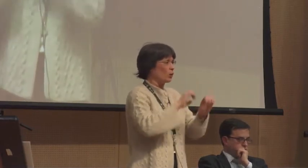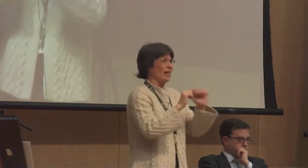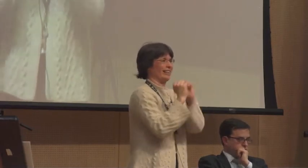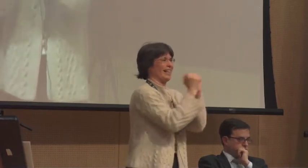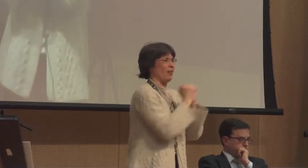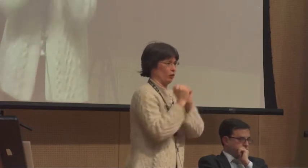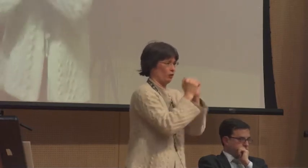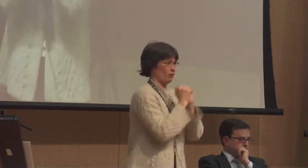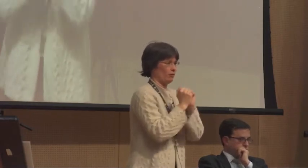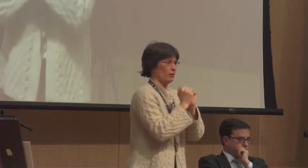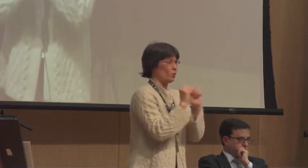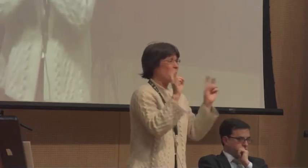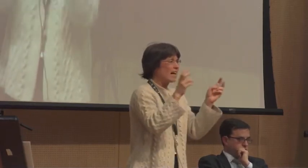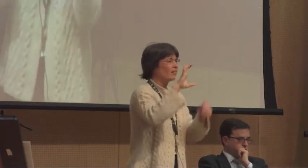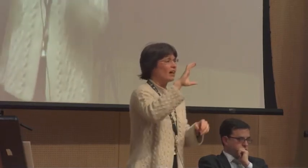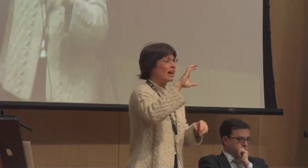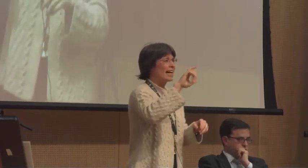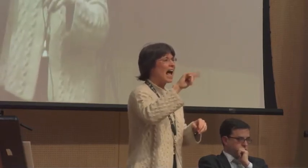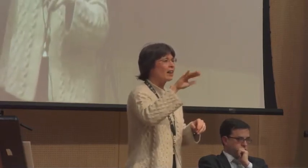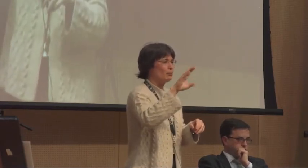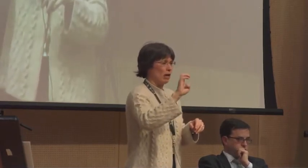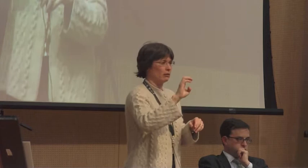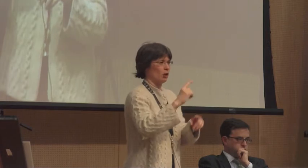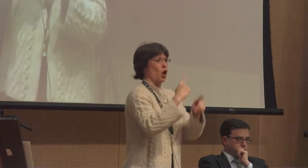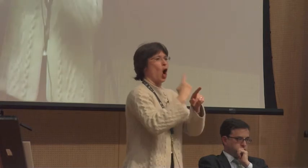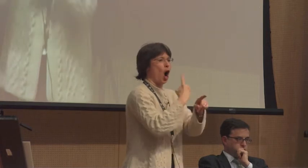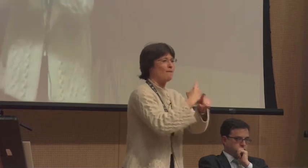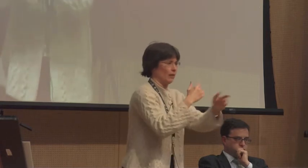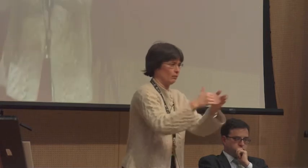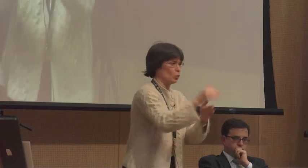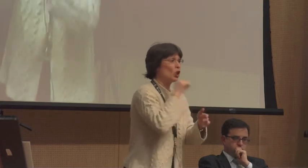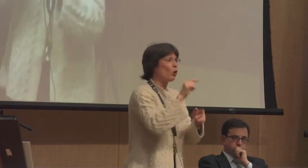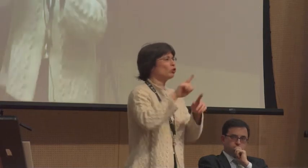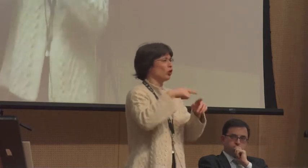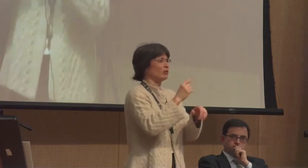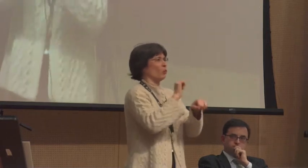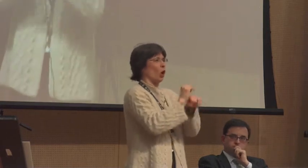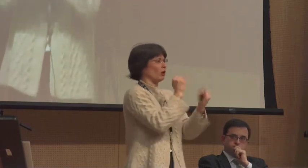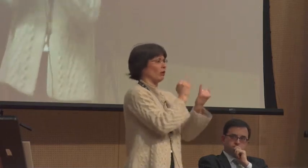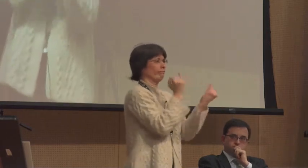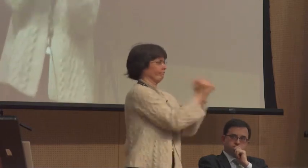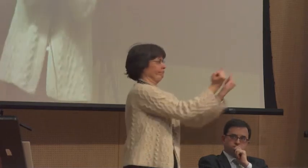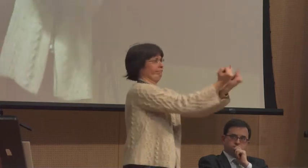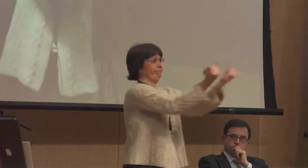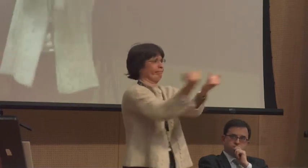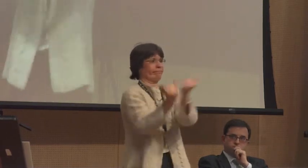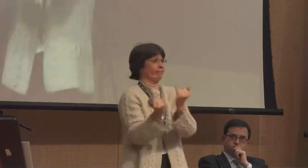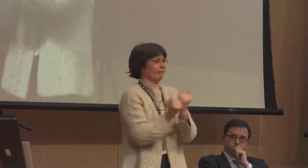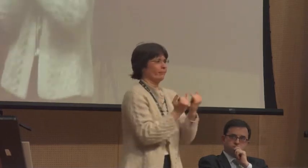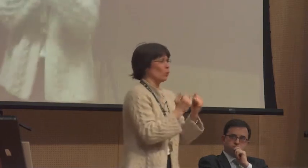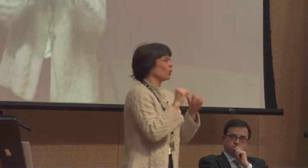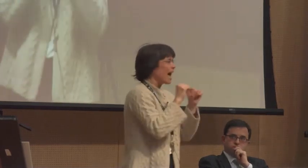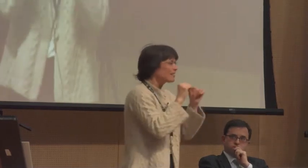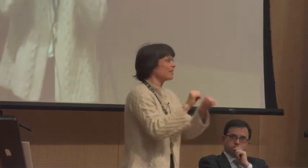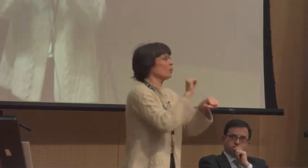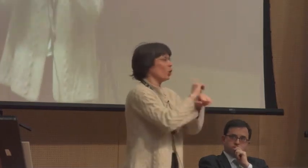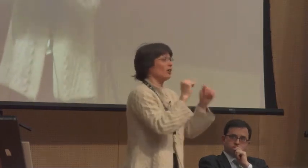evaluate it together. We kind of calibrate often. We don't just work, we're constantly working